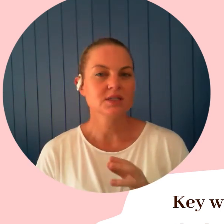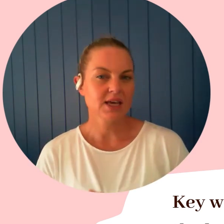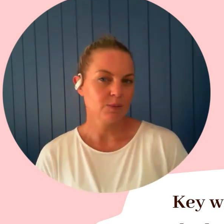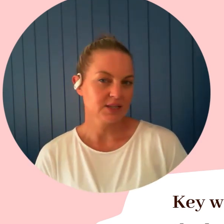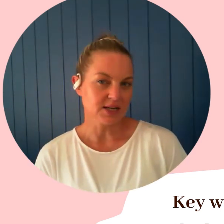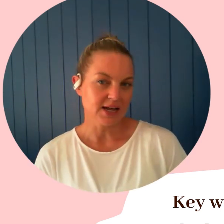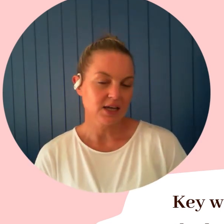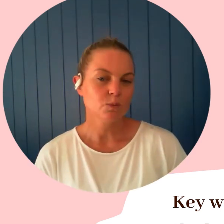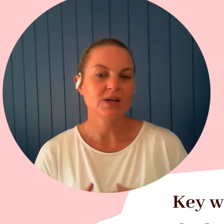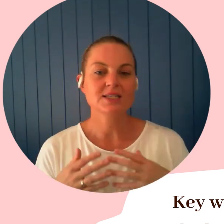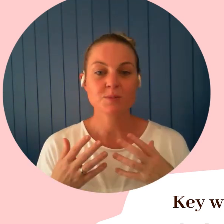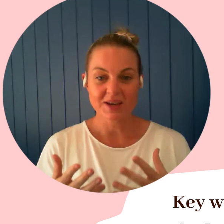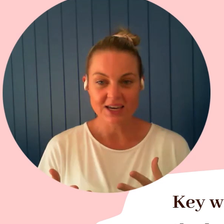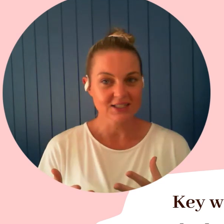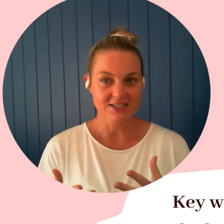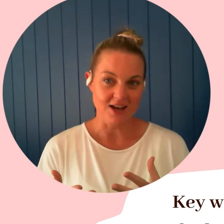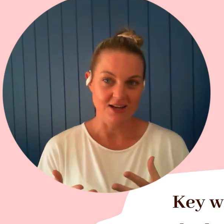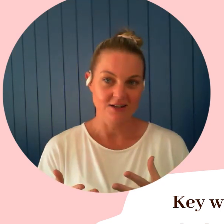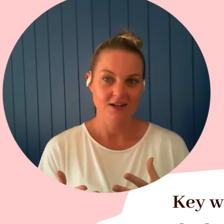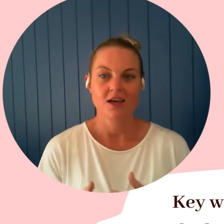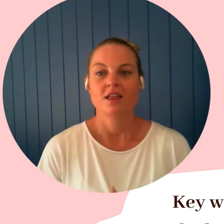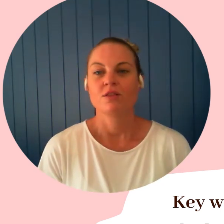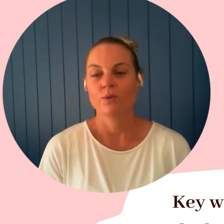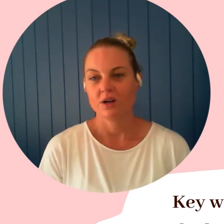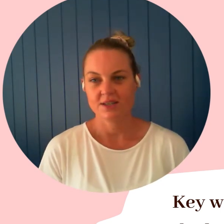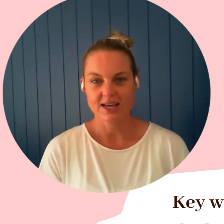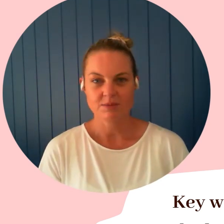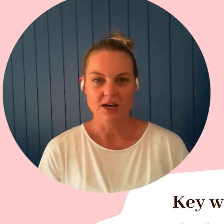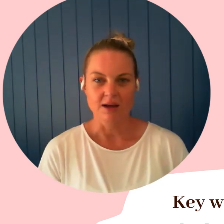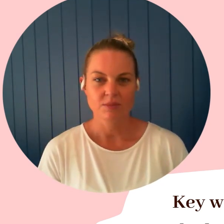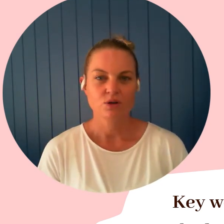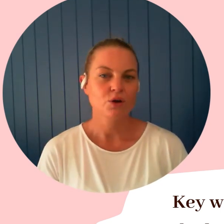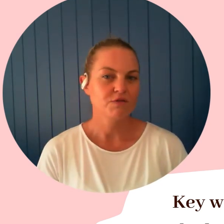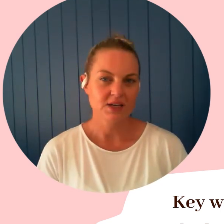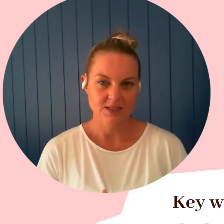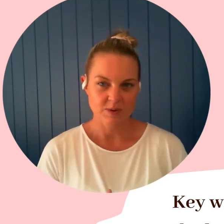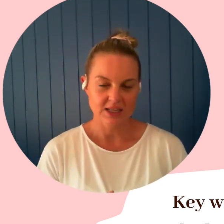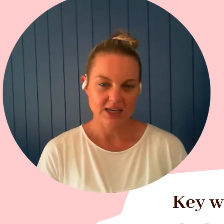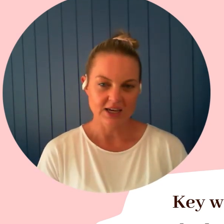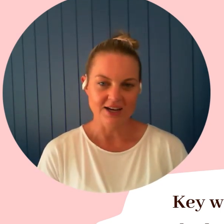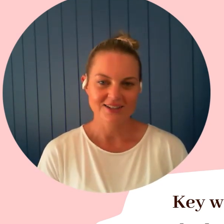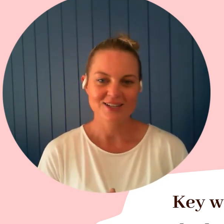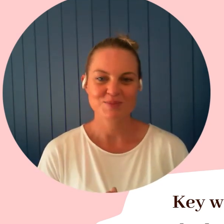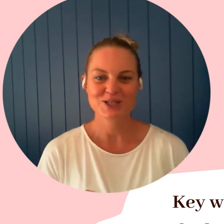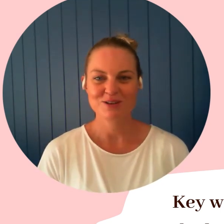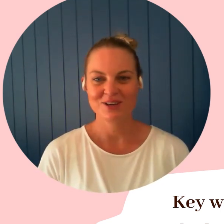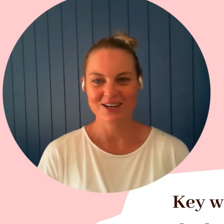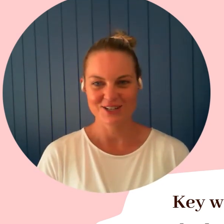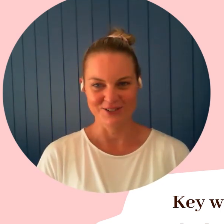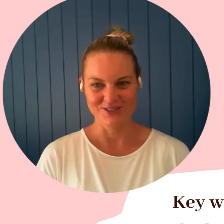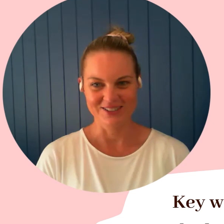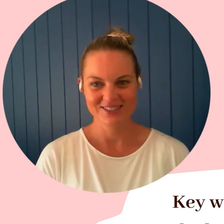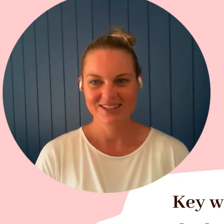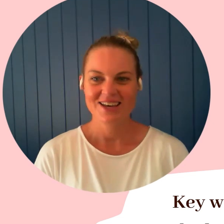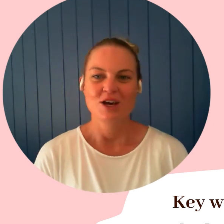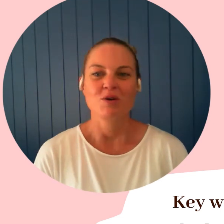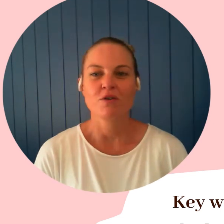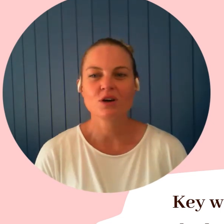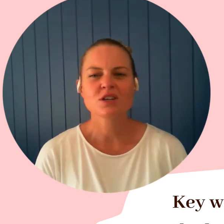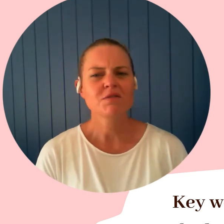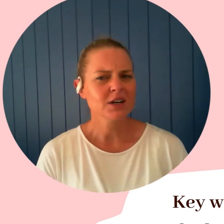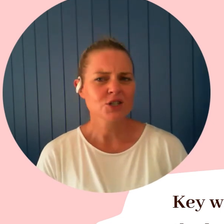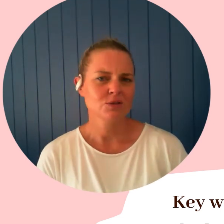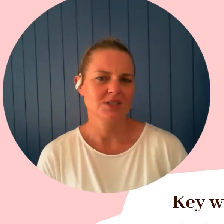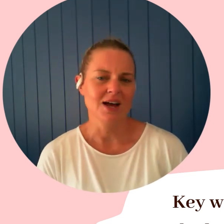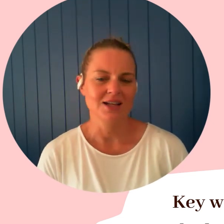use keyword signing, we speak and sign the word at the same time. No finger spelling here, especially for young children. We focus